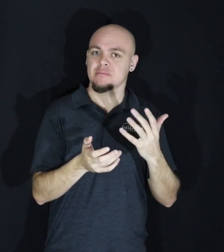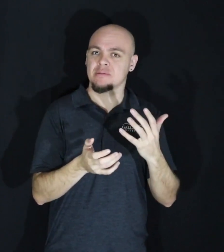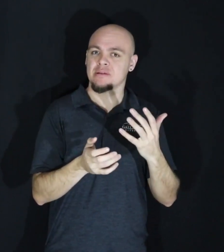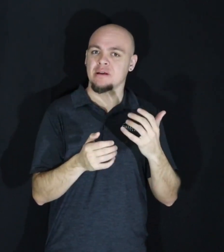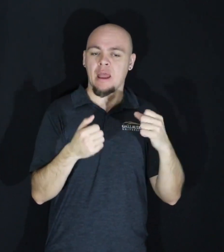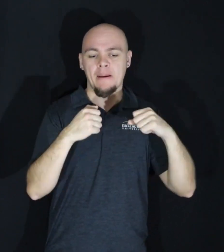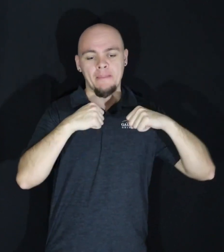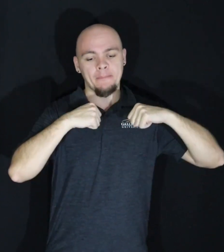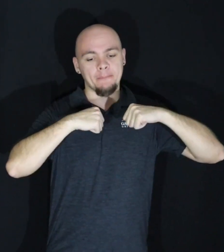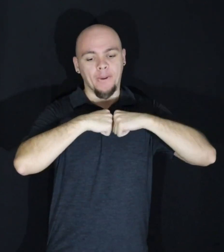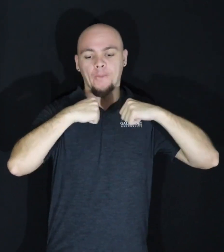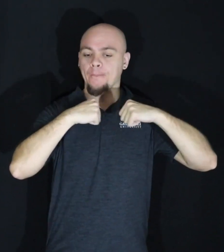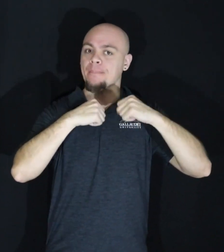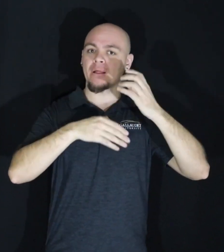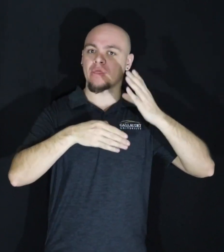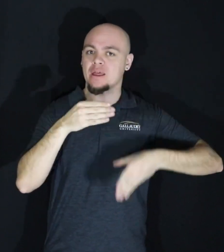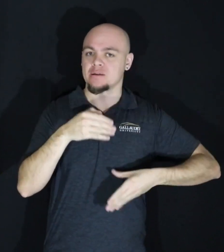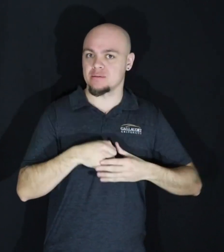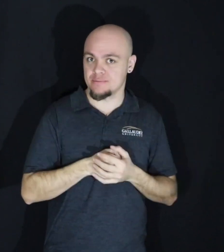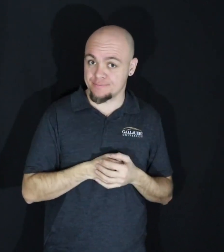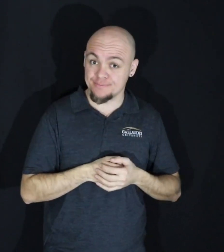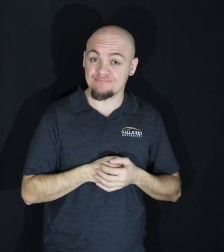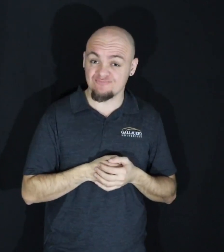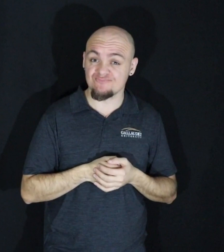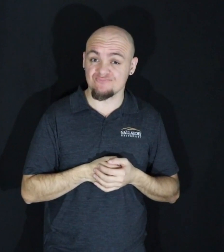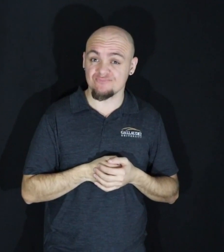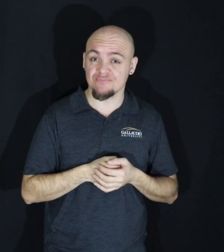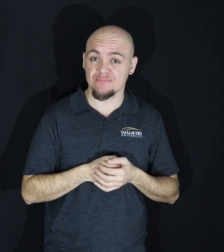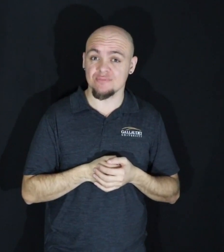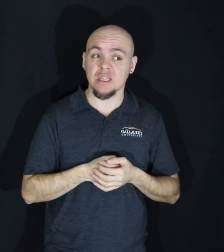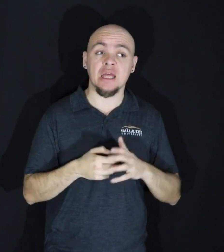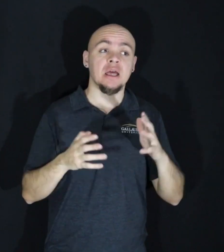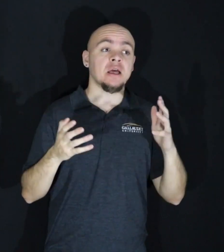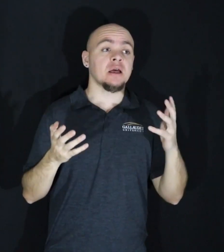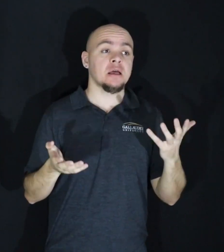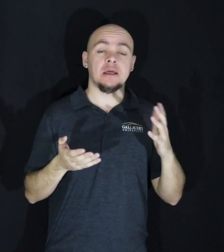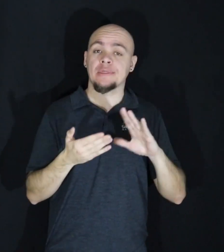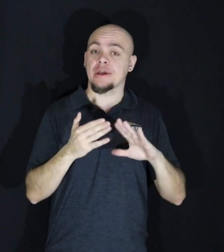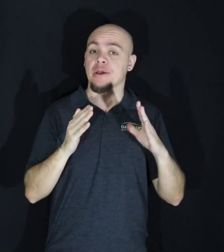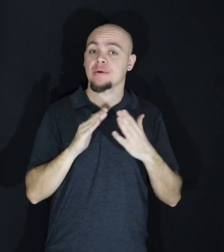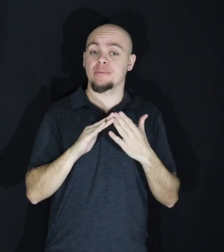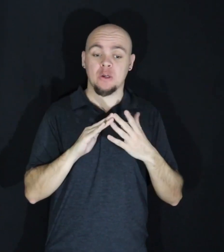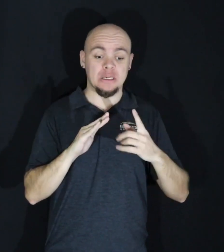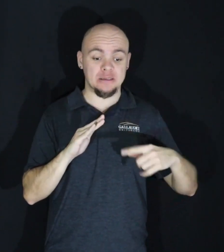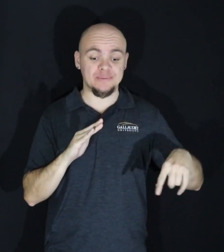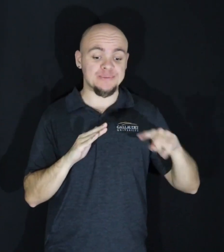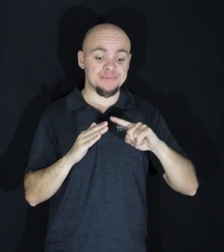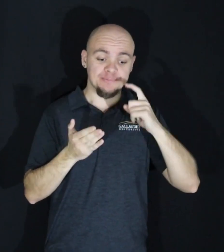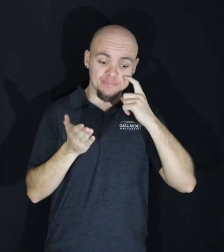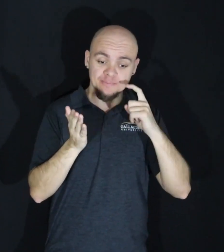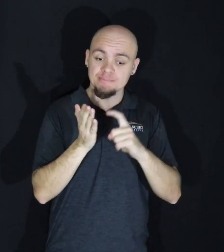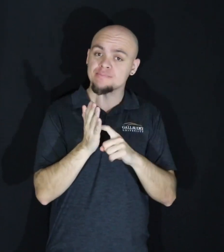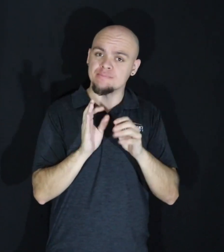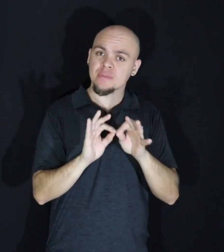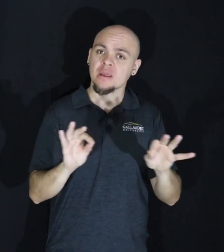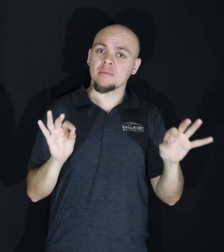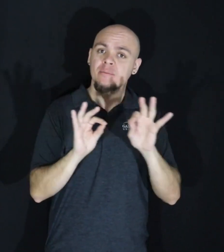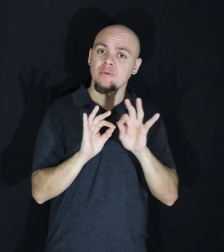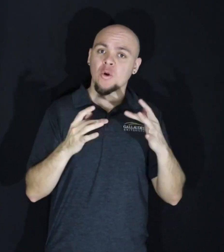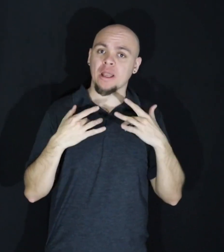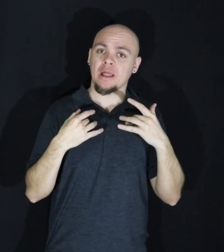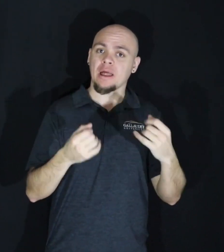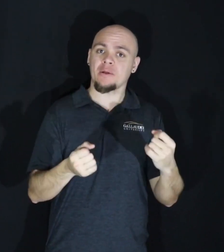fist bump each other after the workout. And while our community might wholeheartedly recognize the importance of health